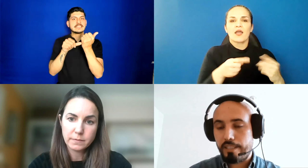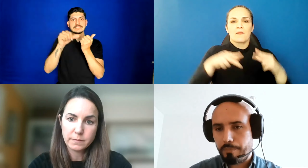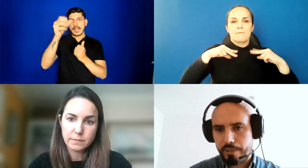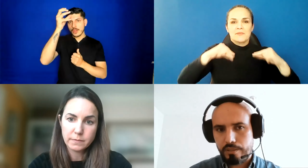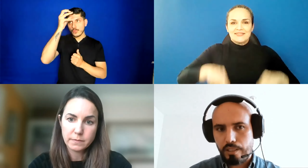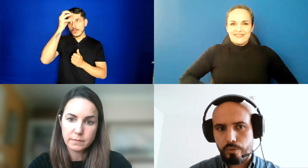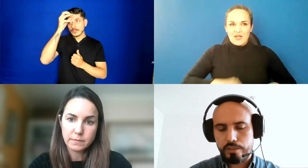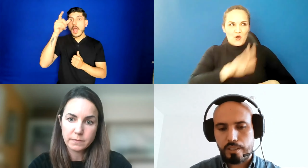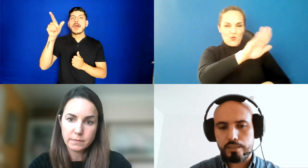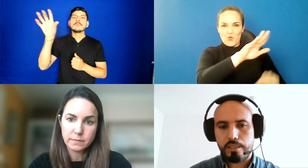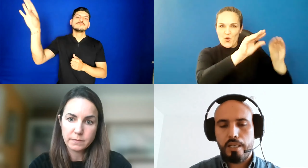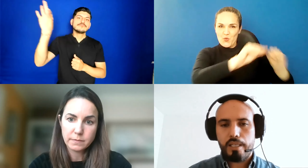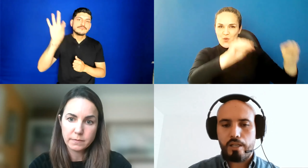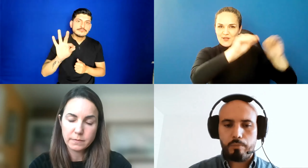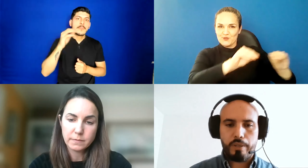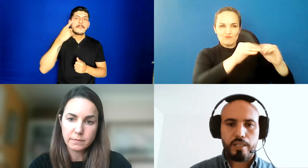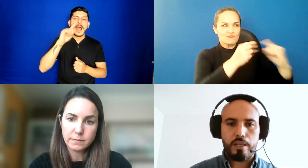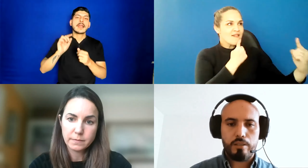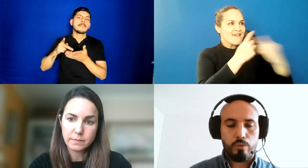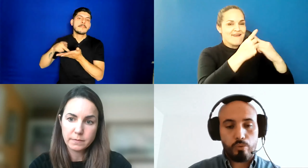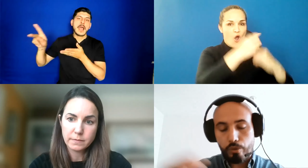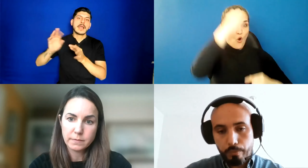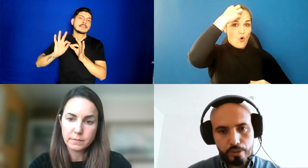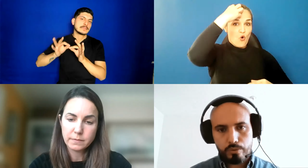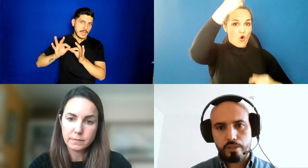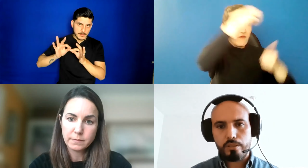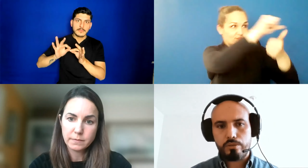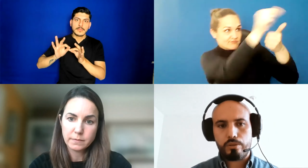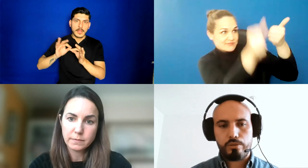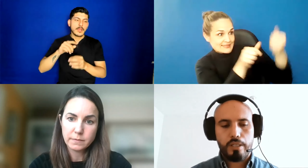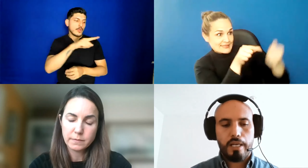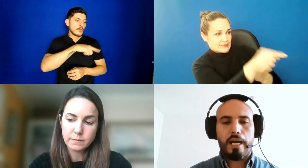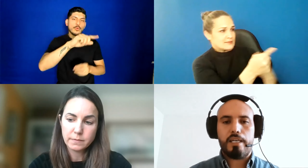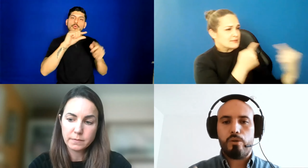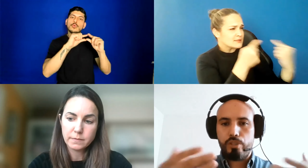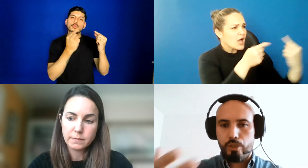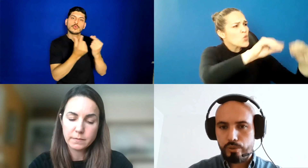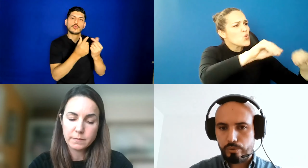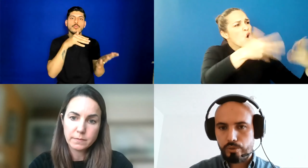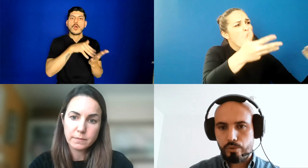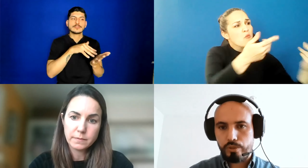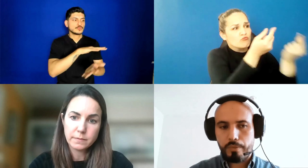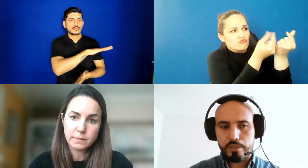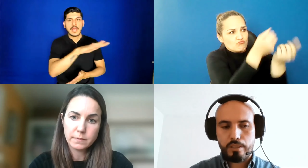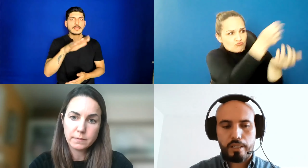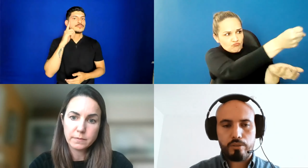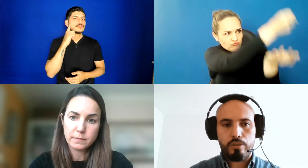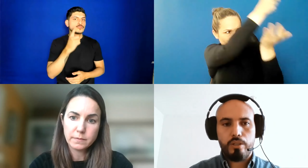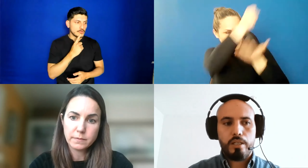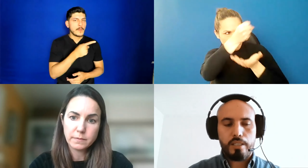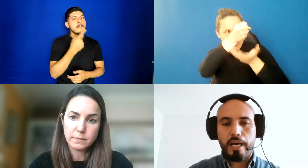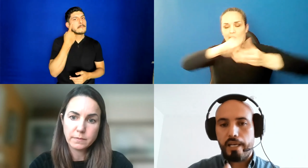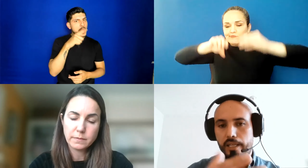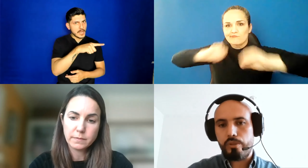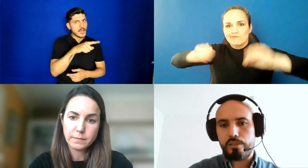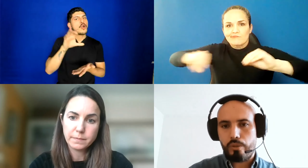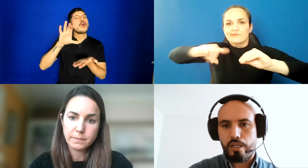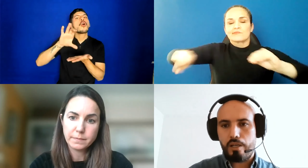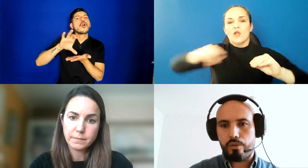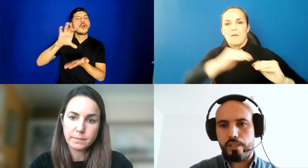of Education to hire sign language interpreters that work together with deaf students so that they